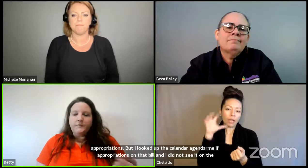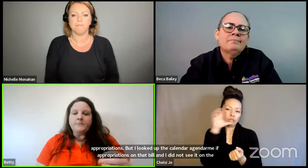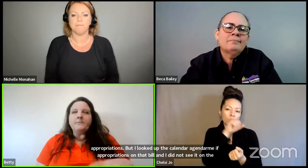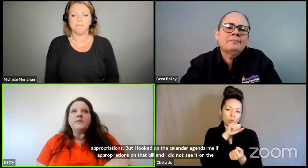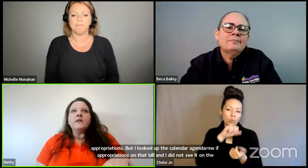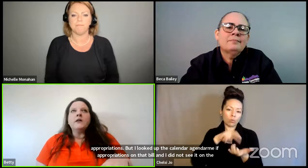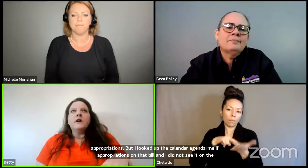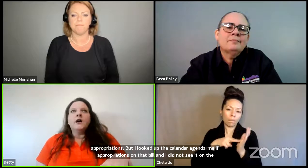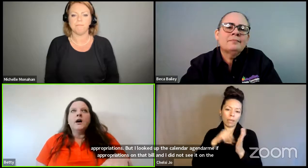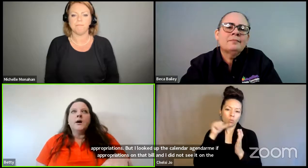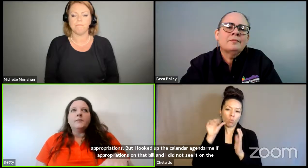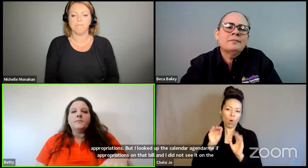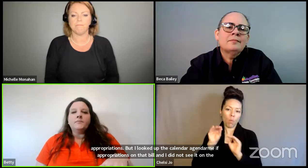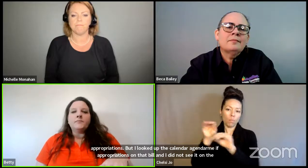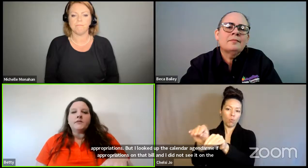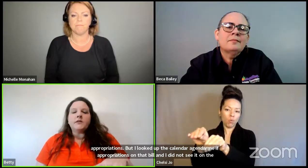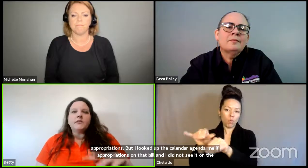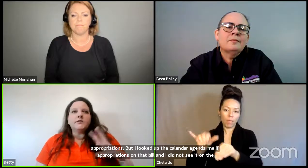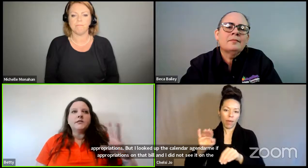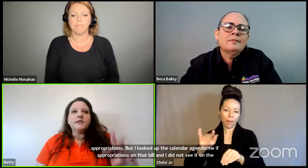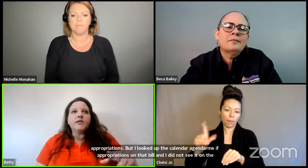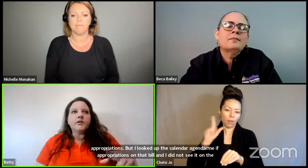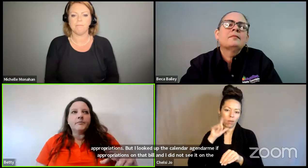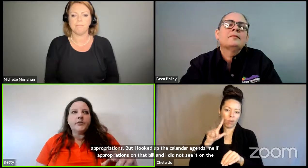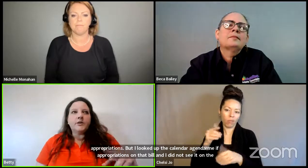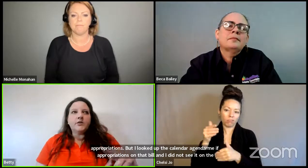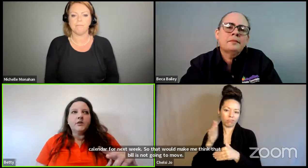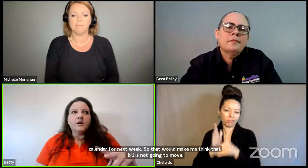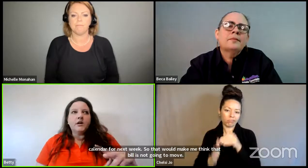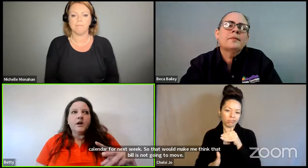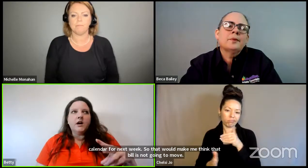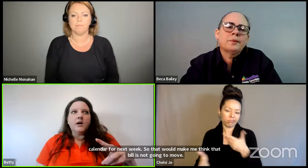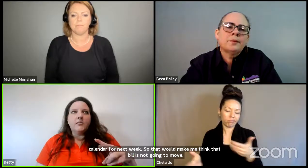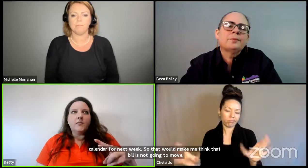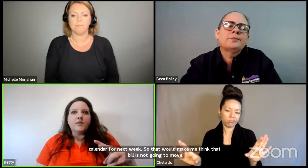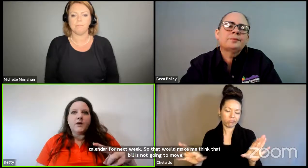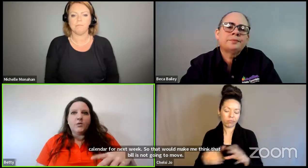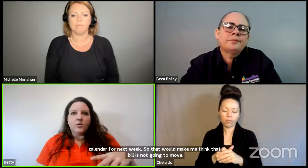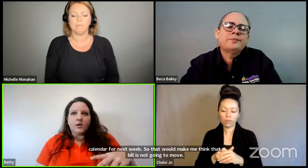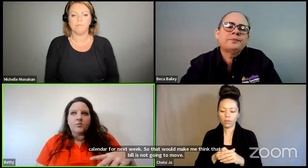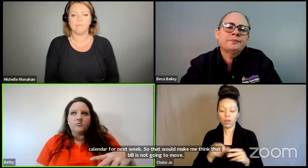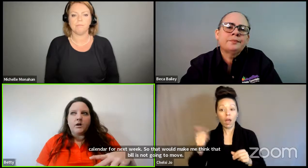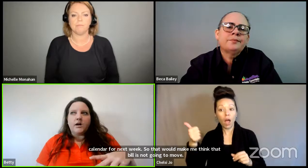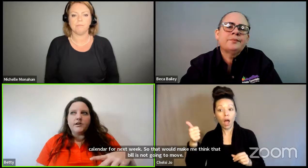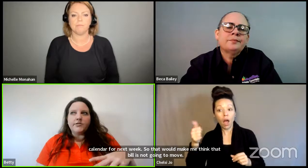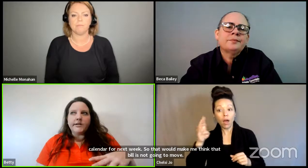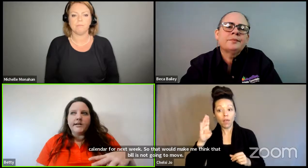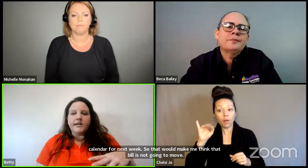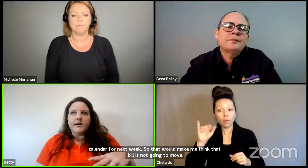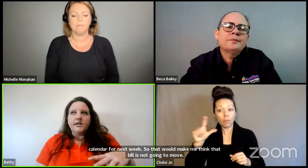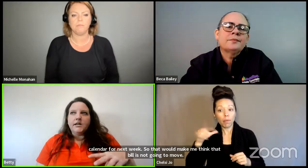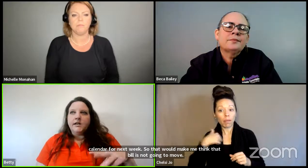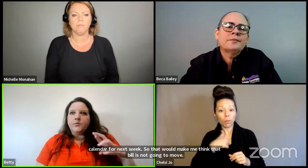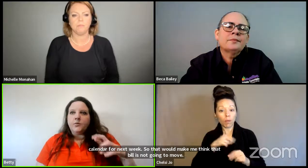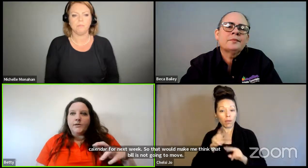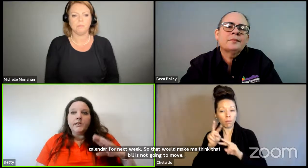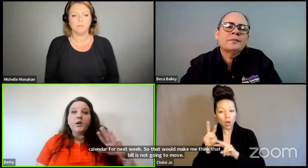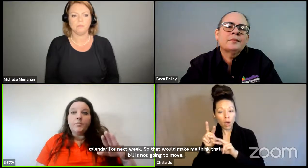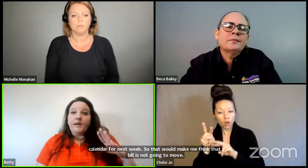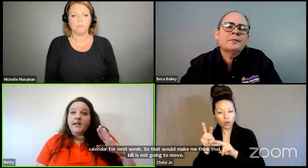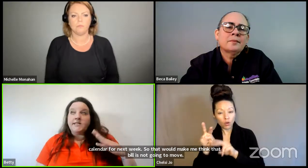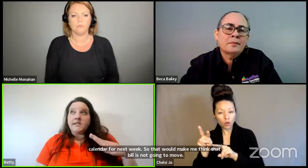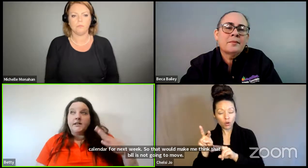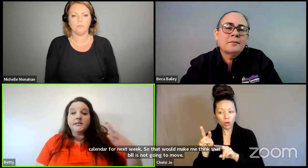to move. There's another bill that we're monitoring, and we're